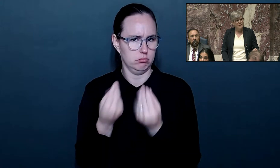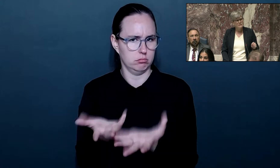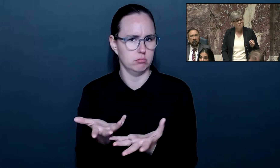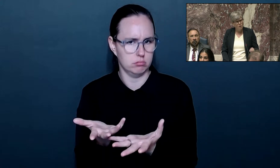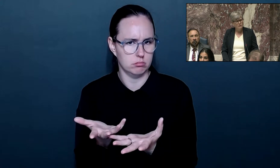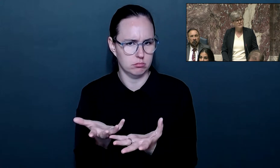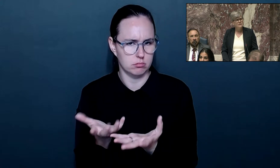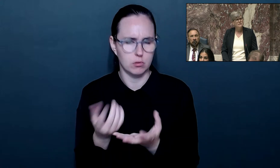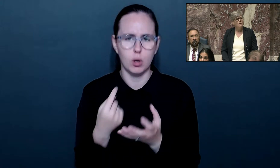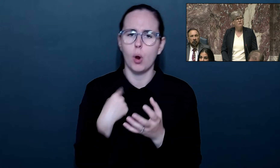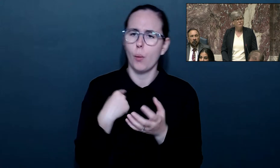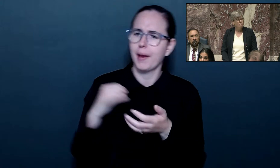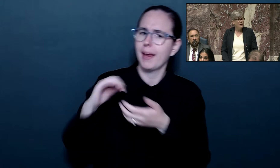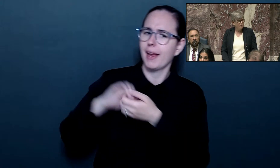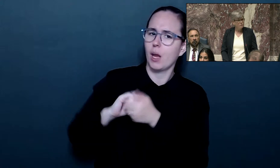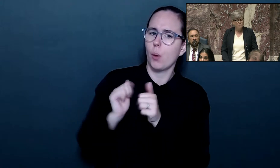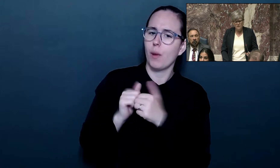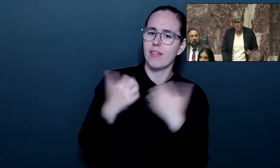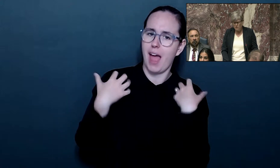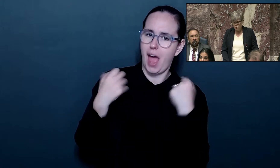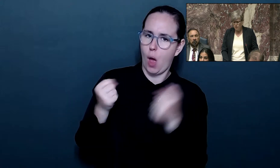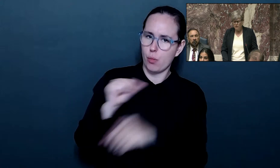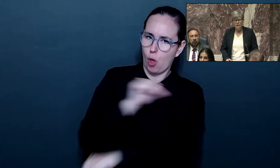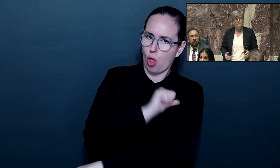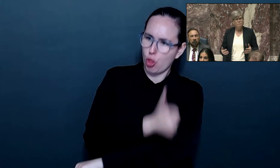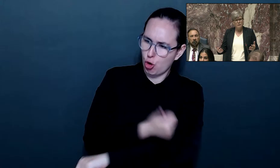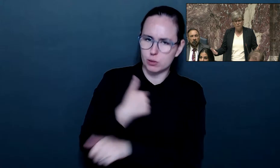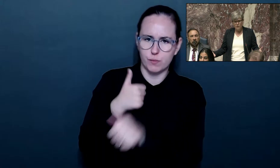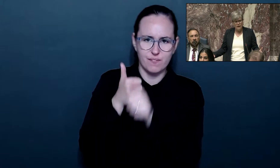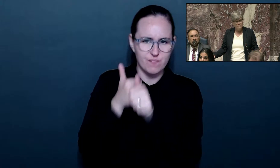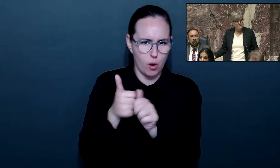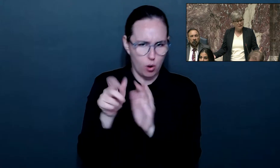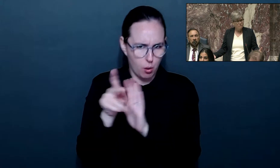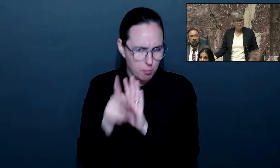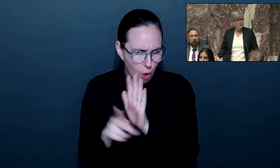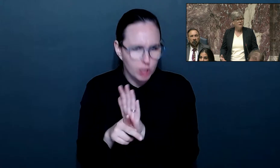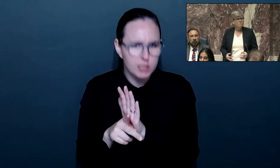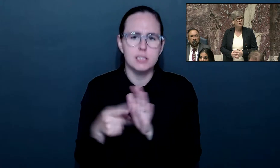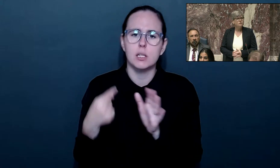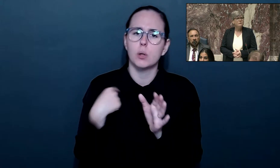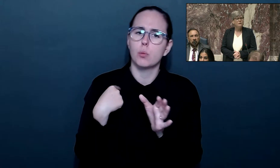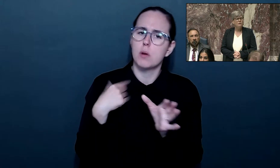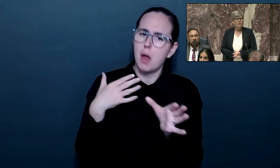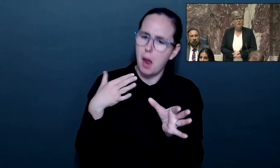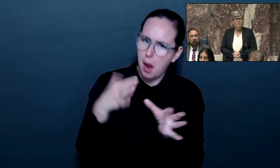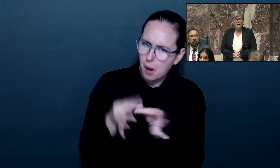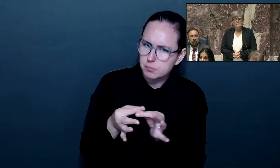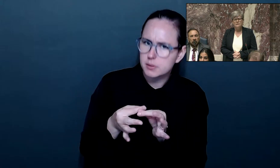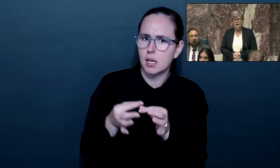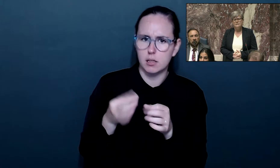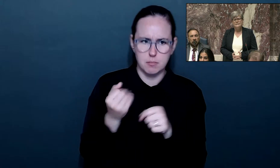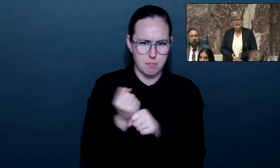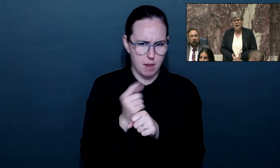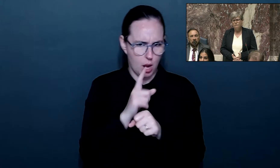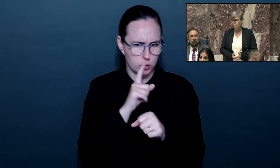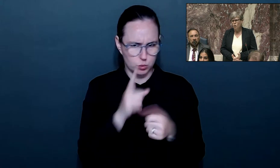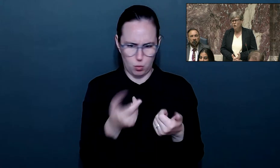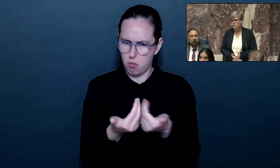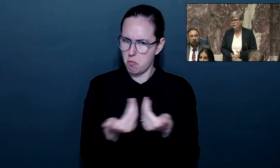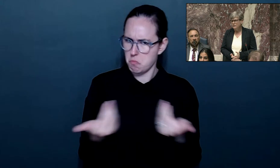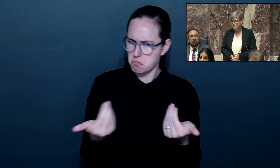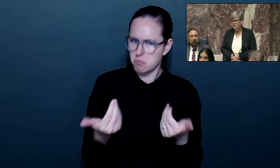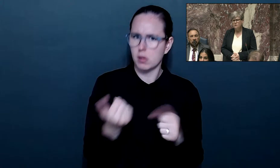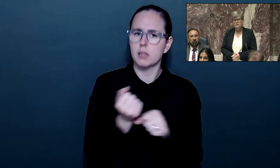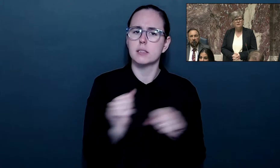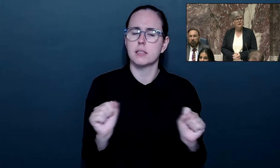that guidance and policies for health authorities to ensure that people are kept safe. Mr. Speaker, that staff and